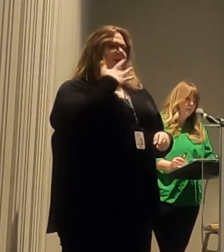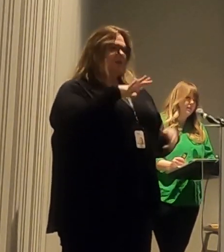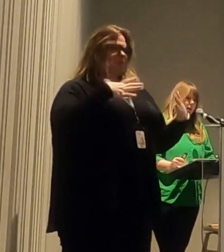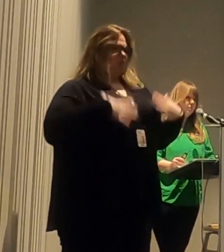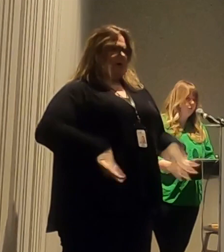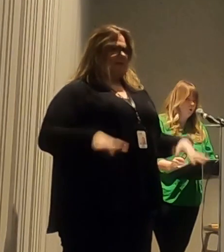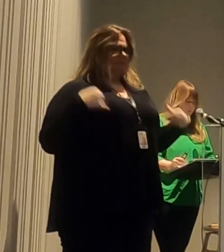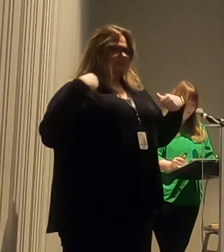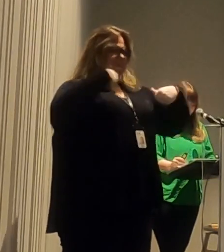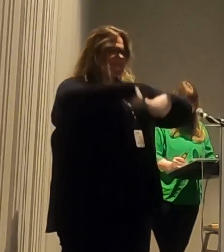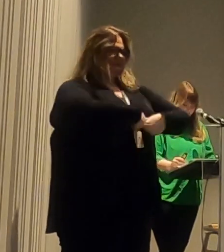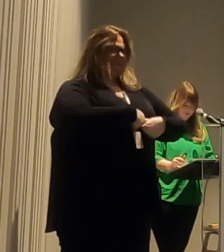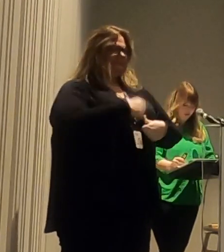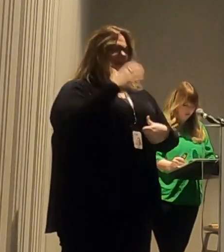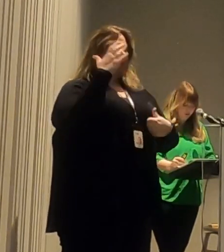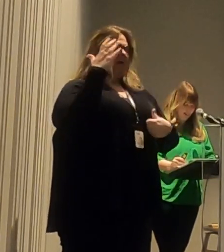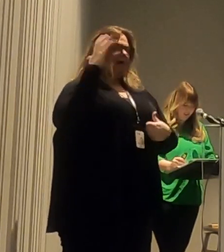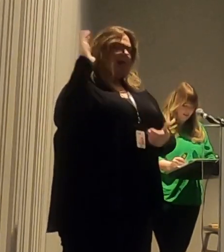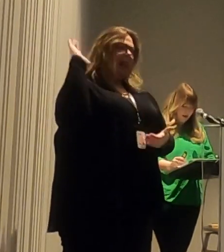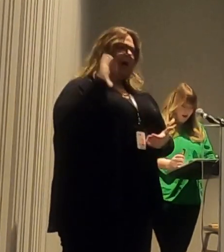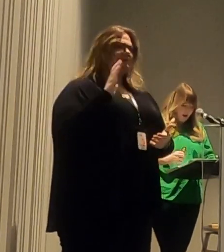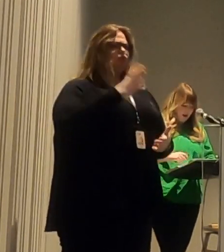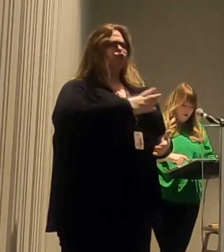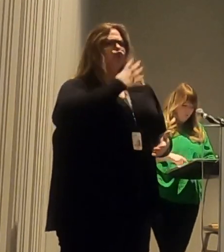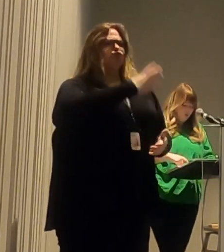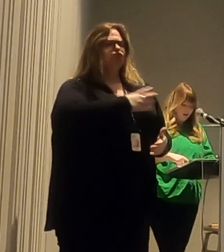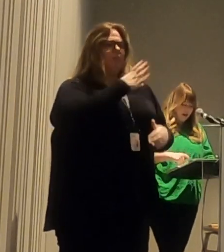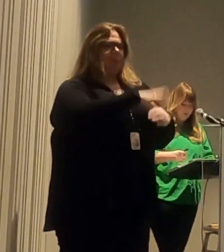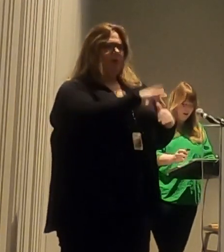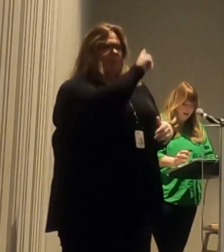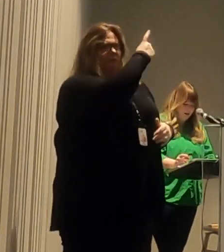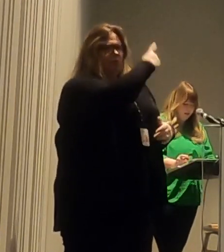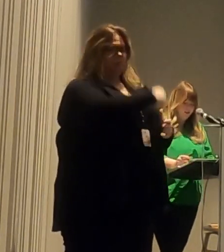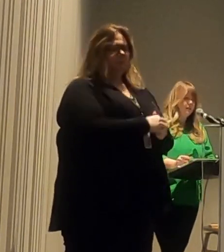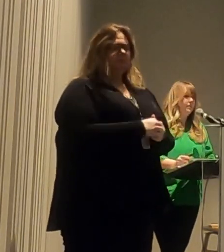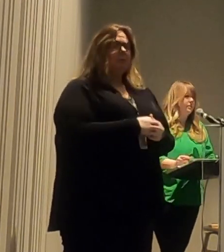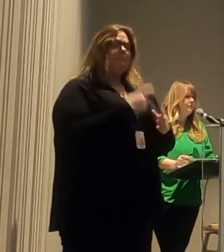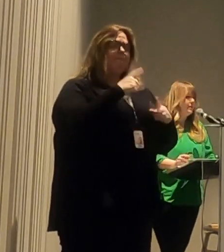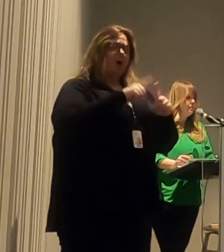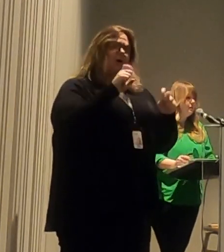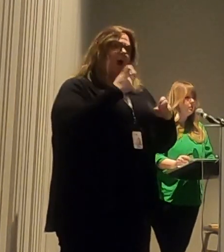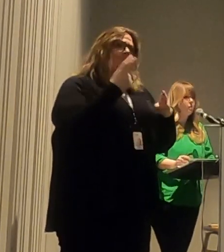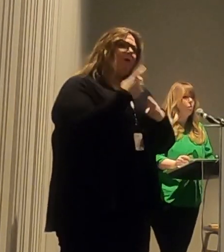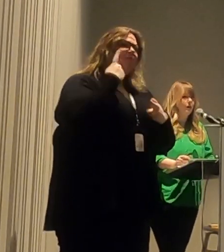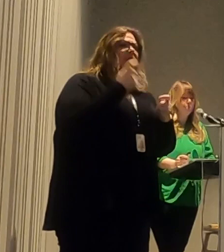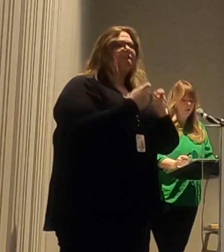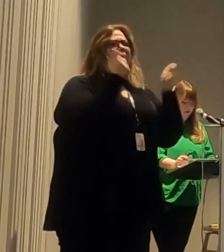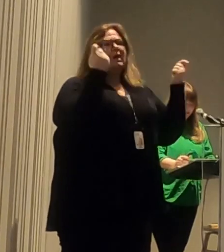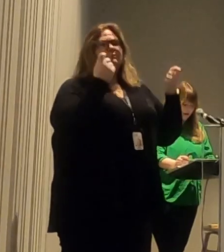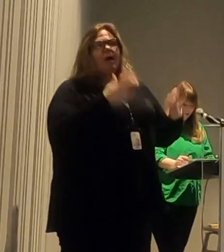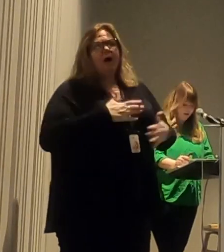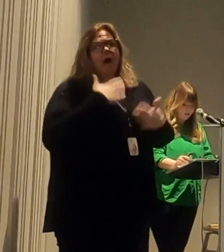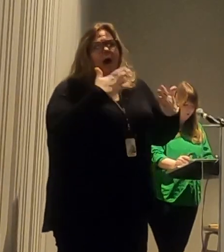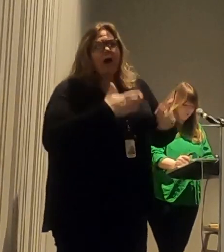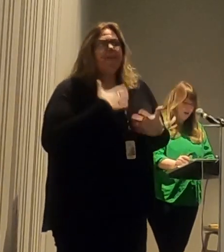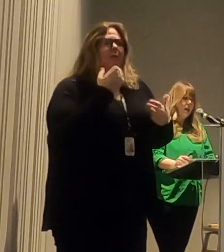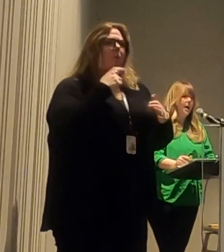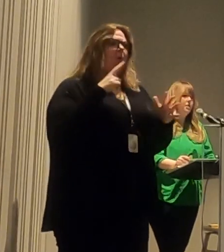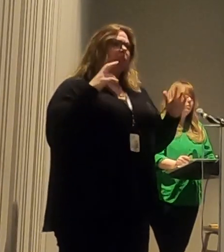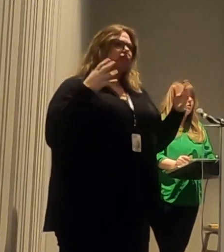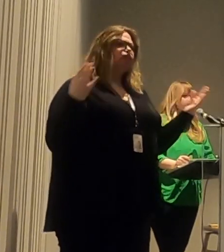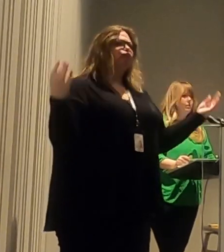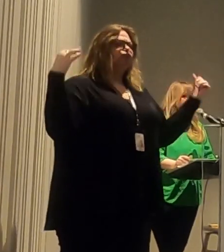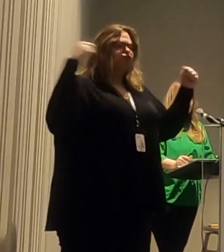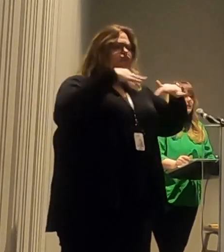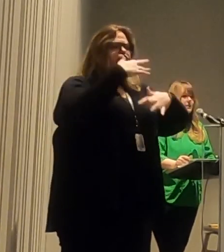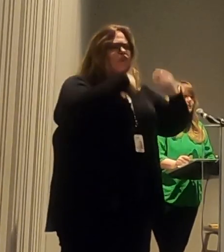festive dress is less formal than the official dress, and worn on happy occasions such as festivals or imperial banquets.